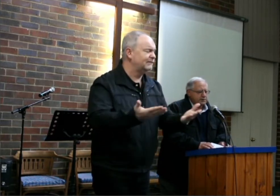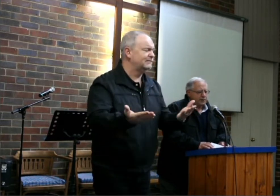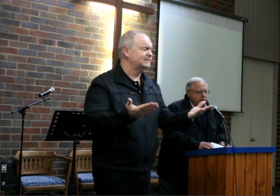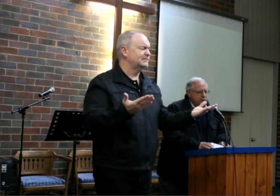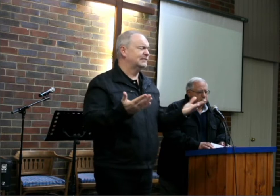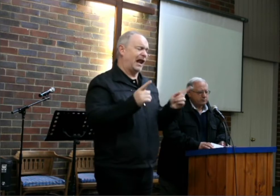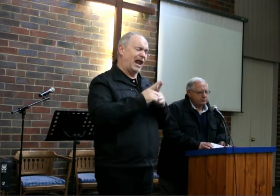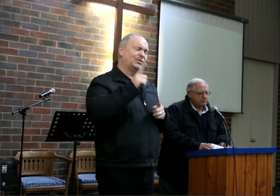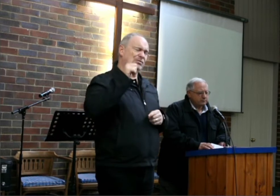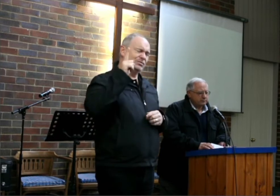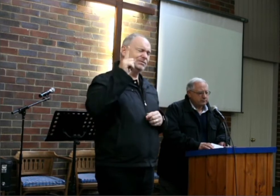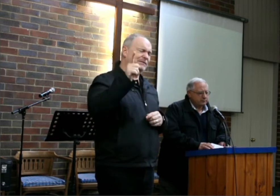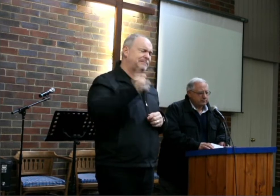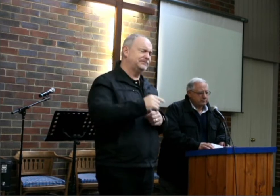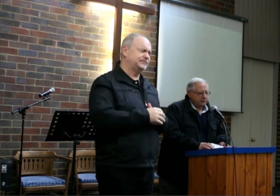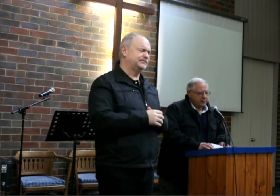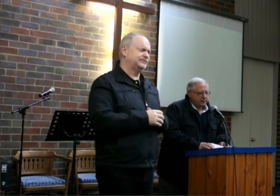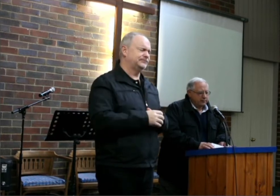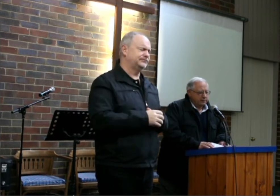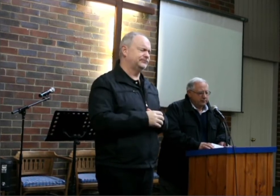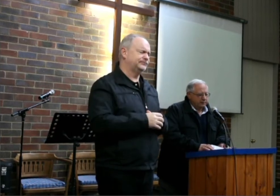just like you.